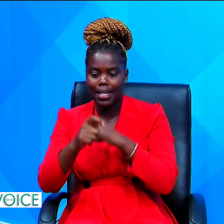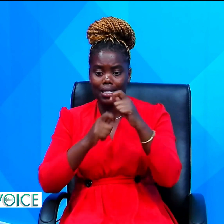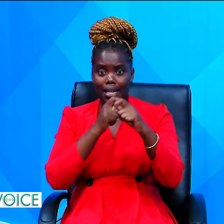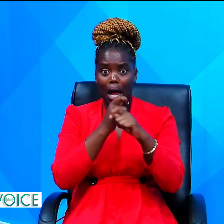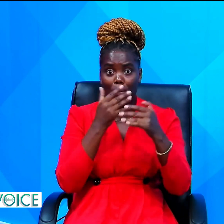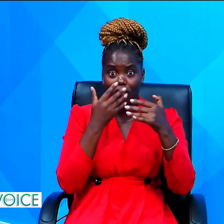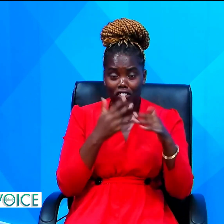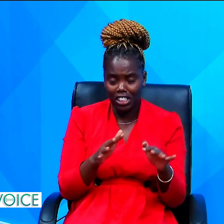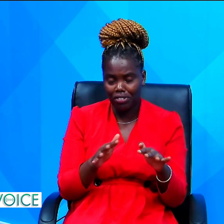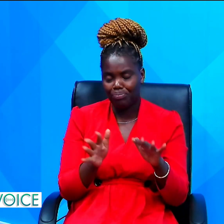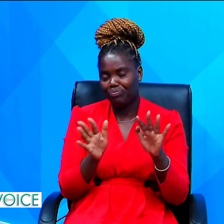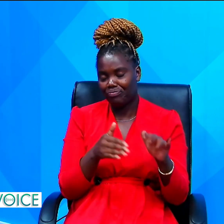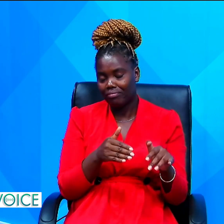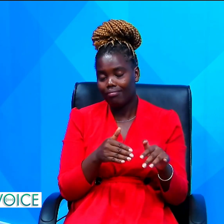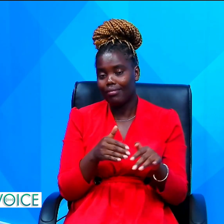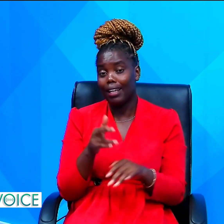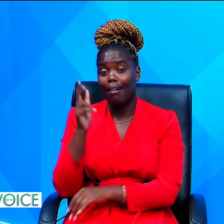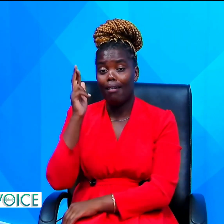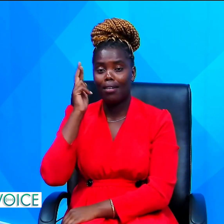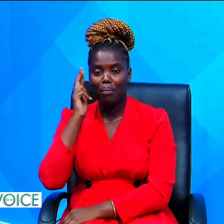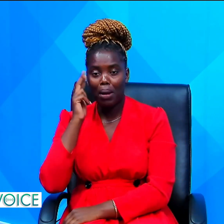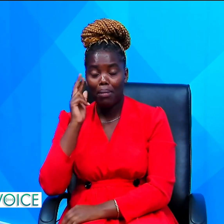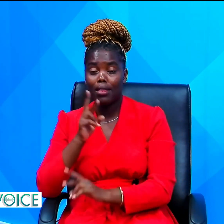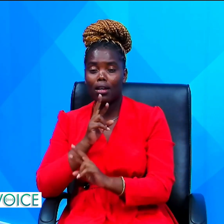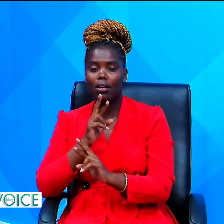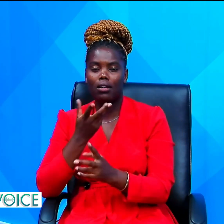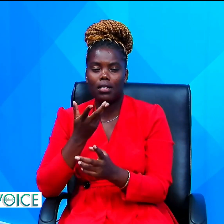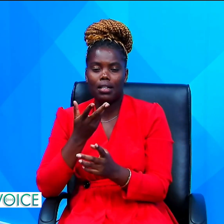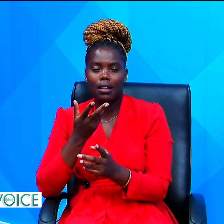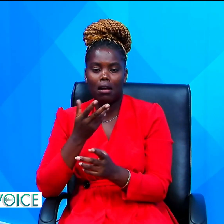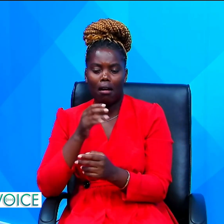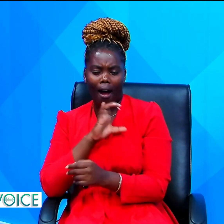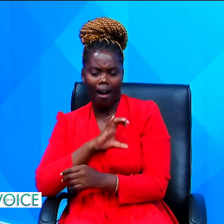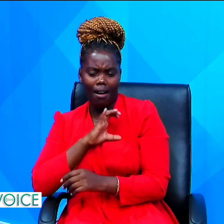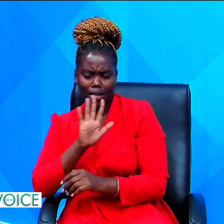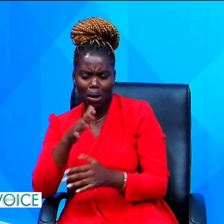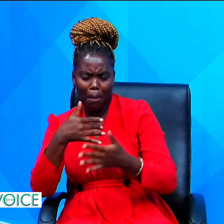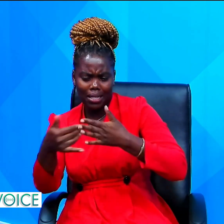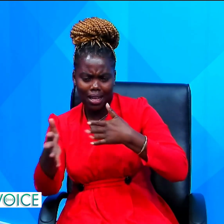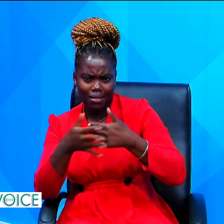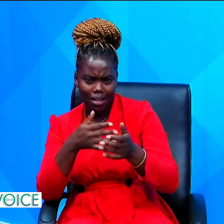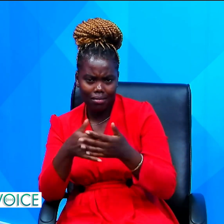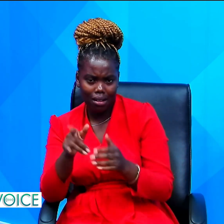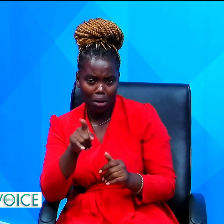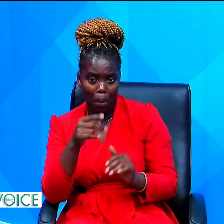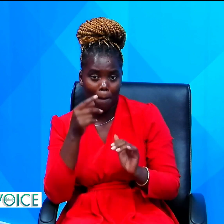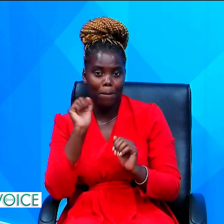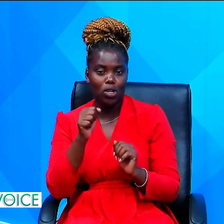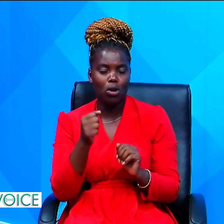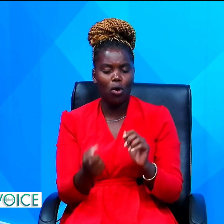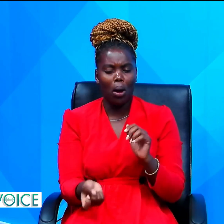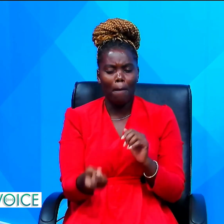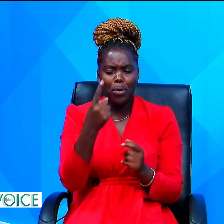we have the uses, the causes, and the types of hepatitis.